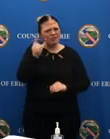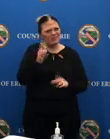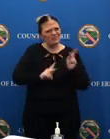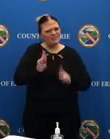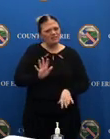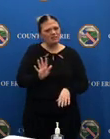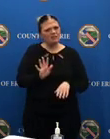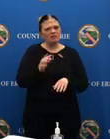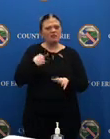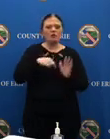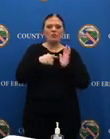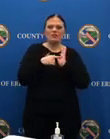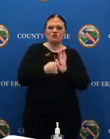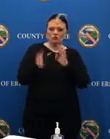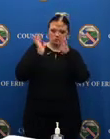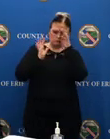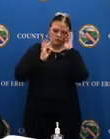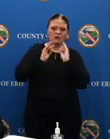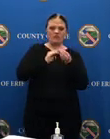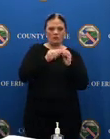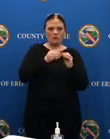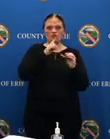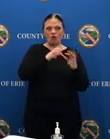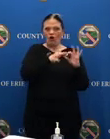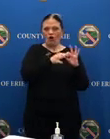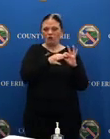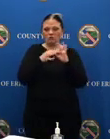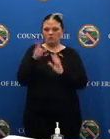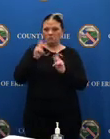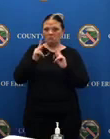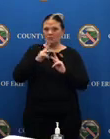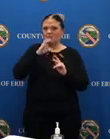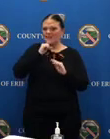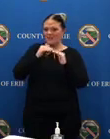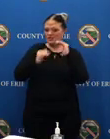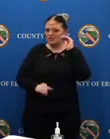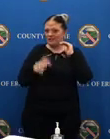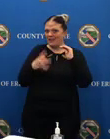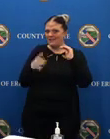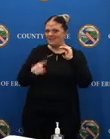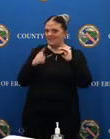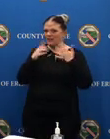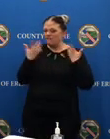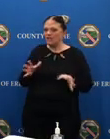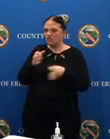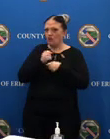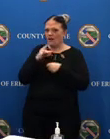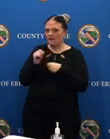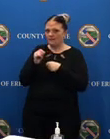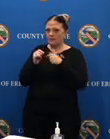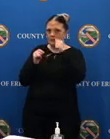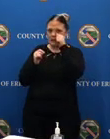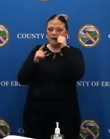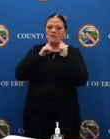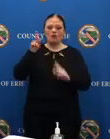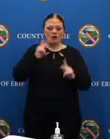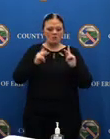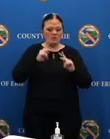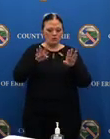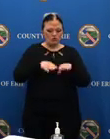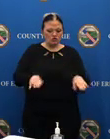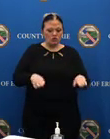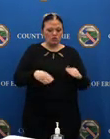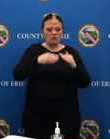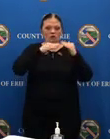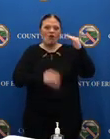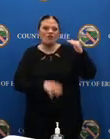we've shown in the past with regards to numbers, there are people under the age of 18 who've contracted the coronavirus. There are people there are children under